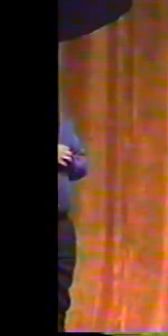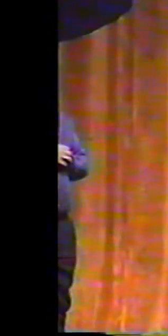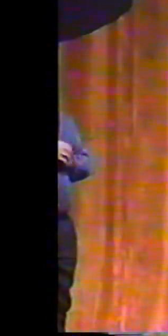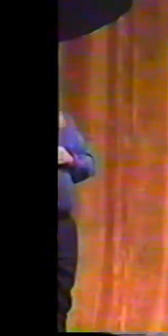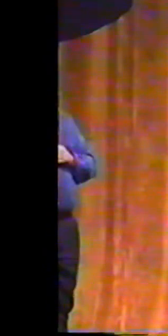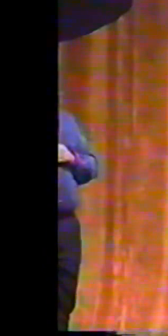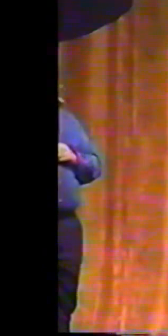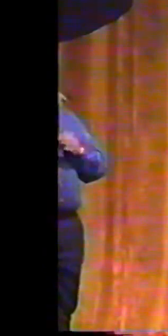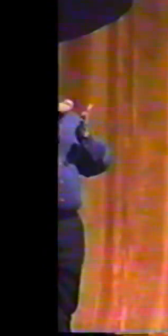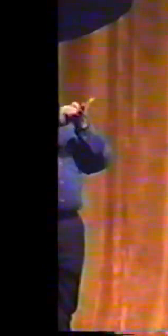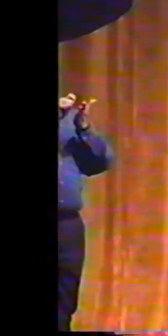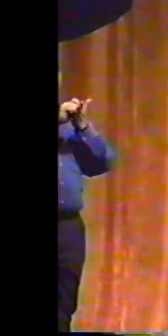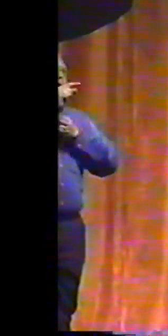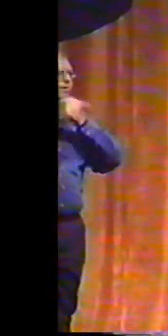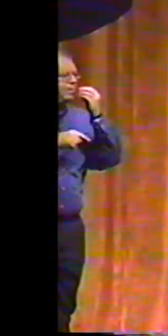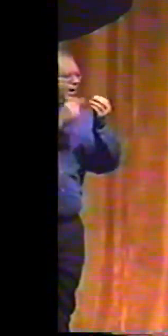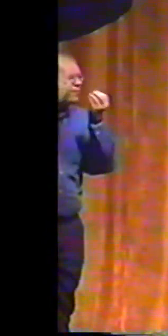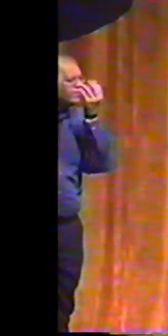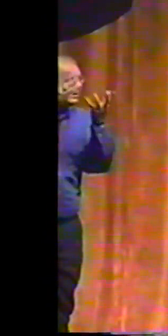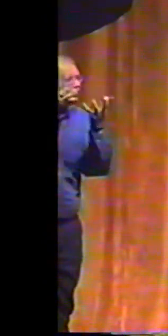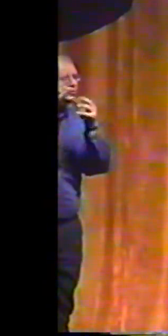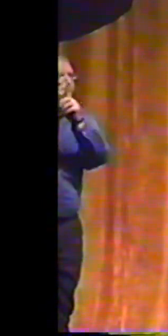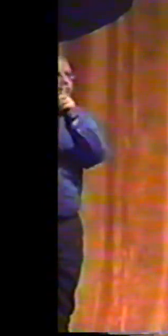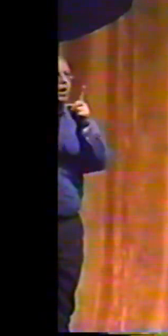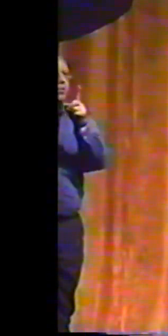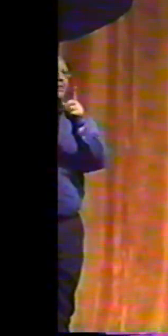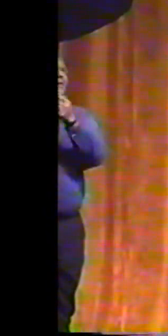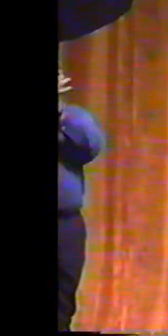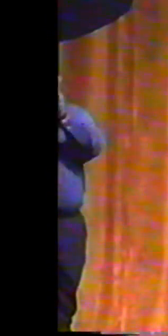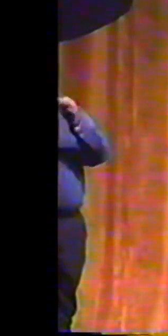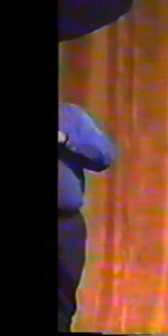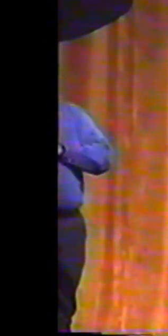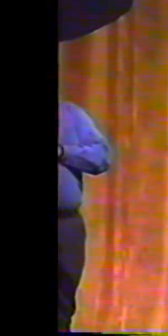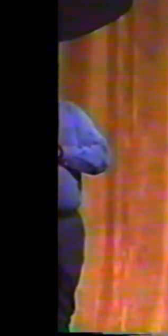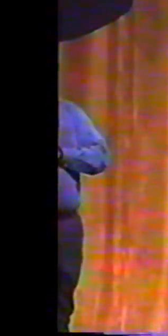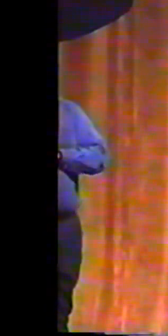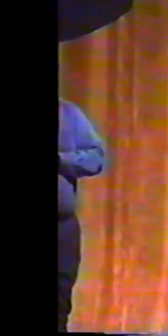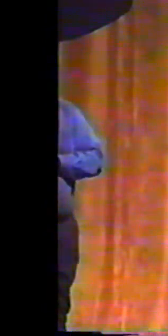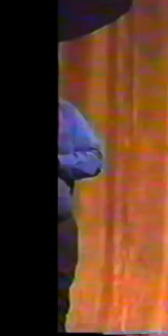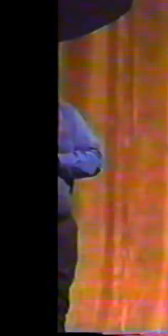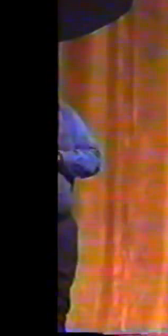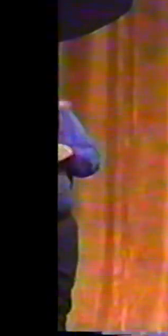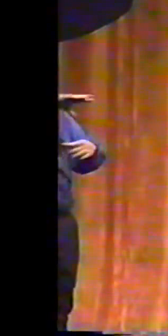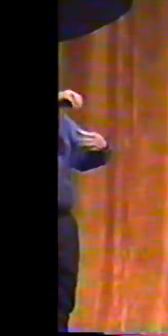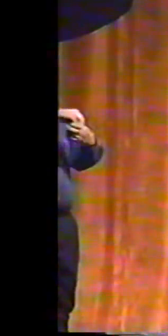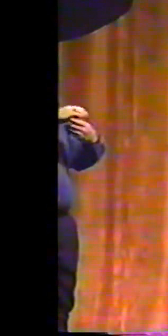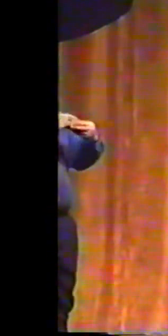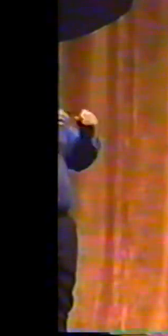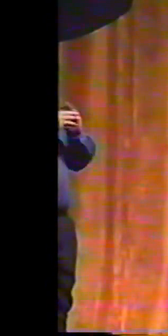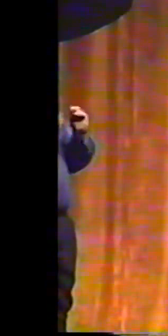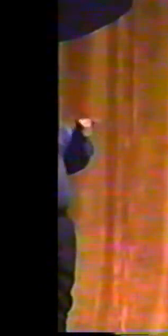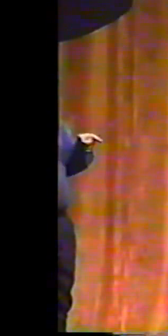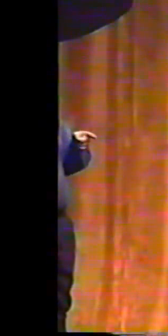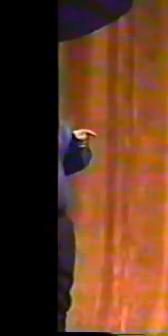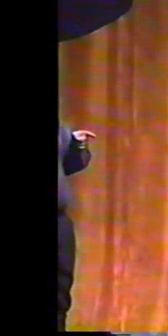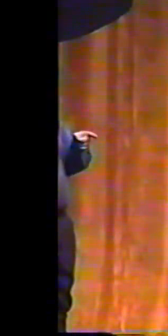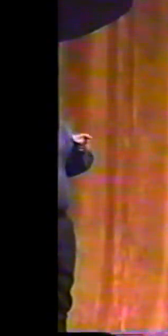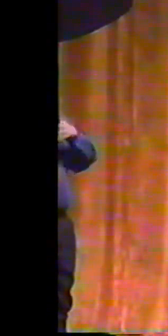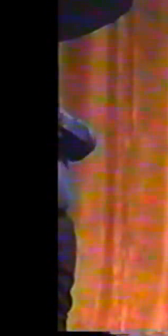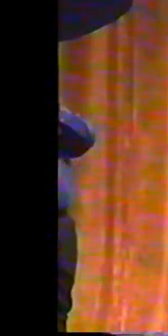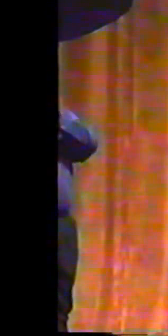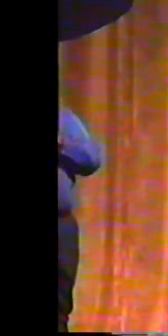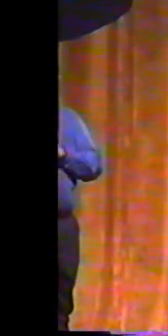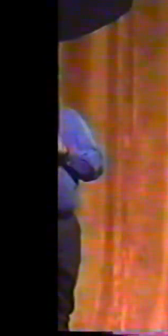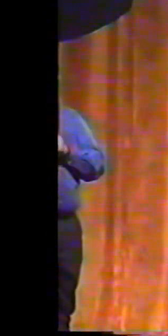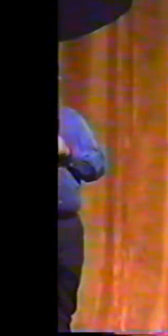that I've gotten through the Freedom of Information Act request, I always try to put that in my stories so that the reader knows that this isn't just on some shelf someplace, but we